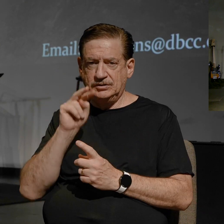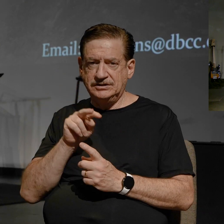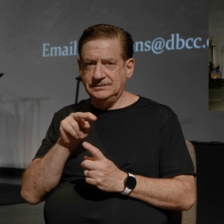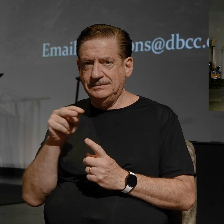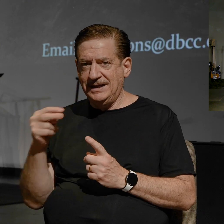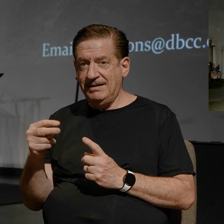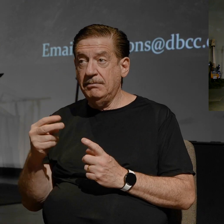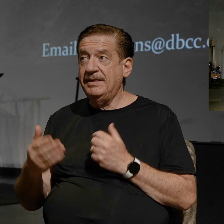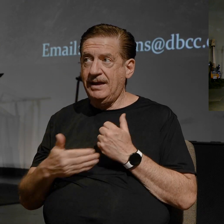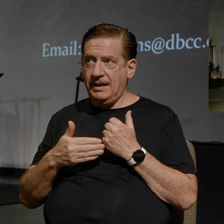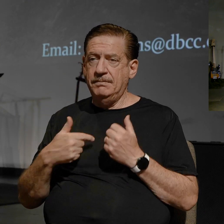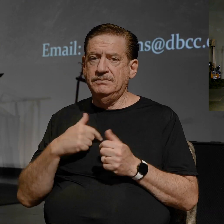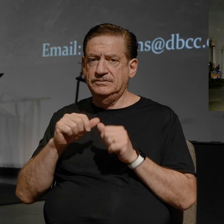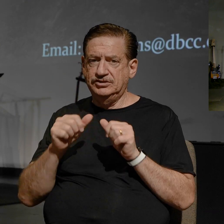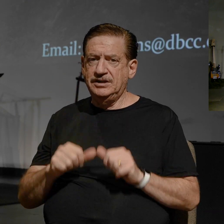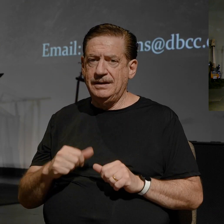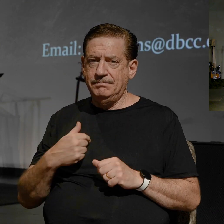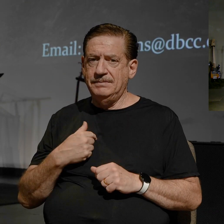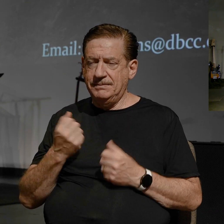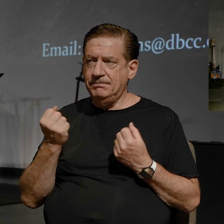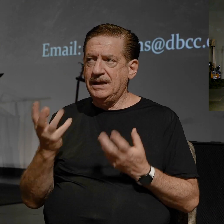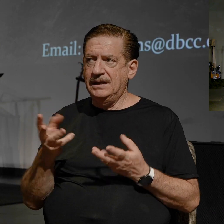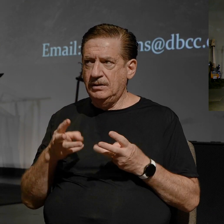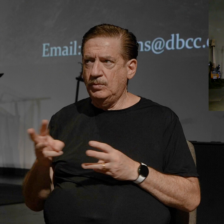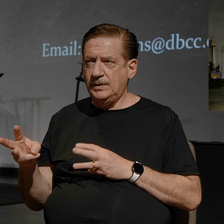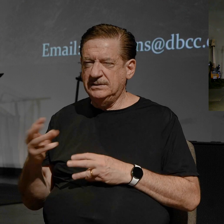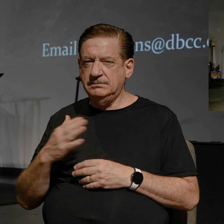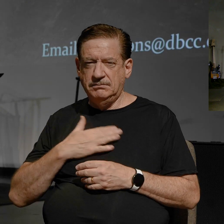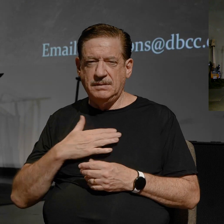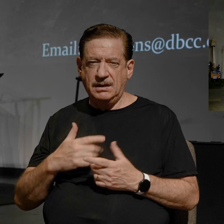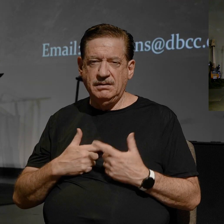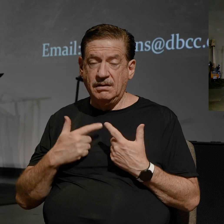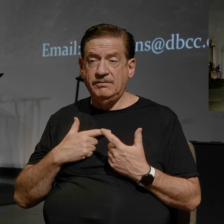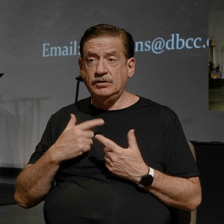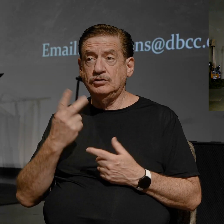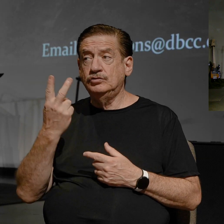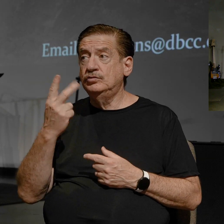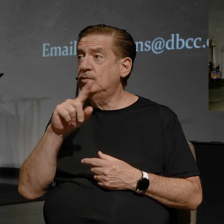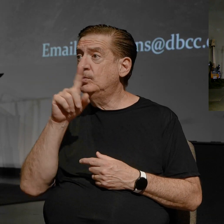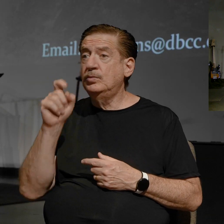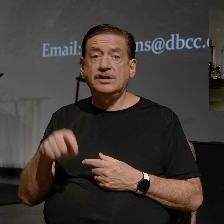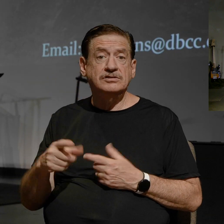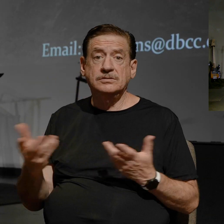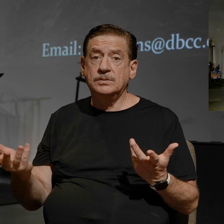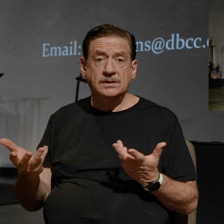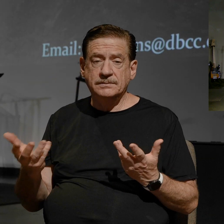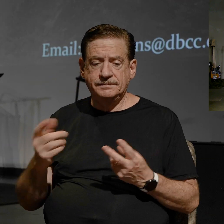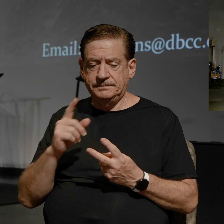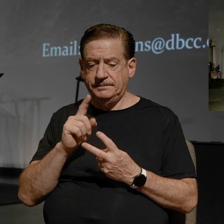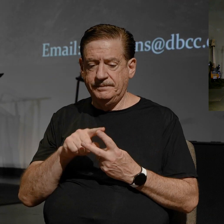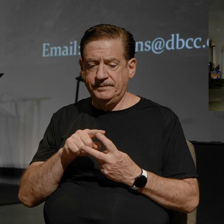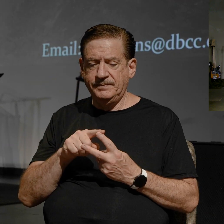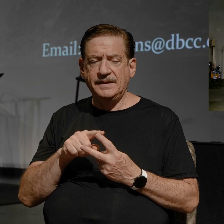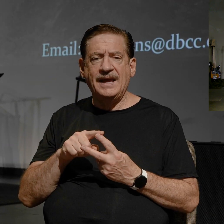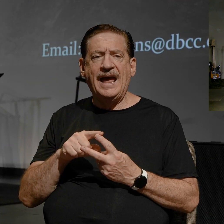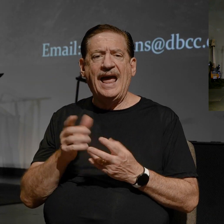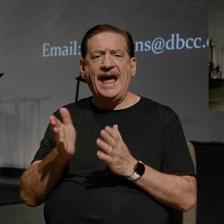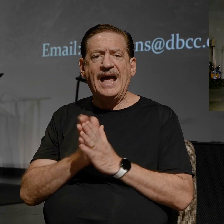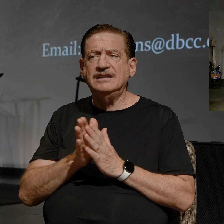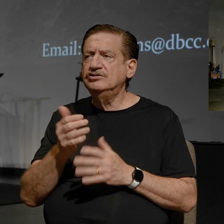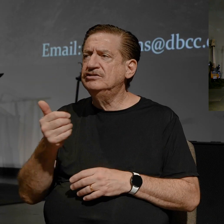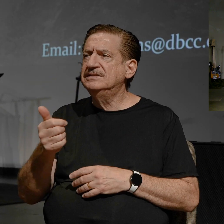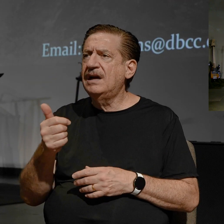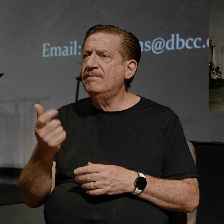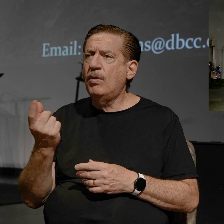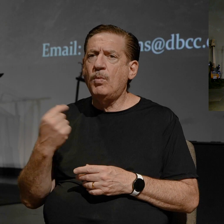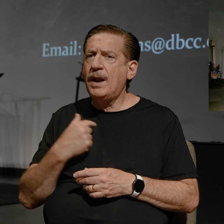helped shape me in many ways at different times in my life. And the two questions are these. Ask yourself,